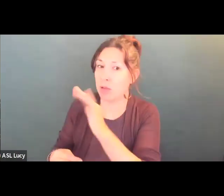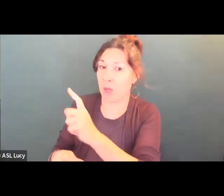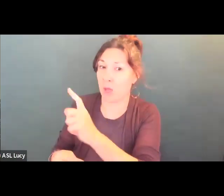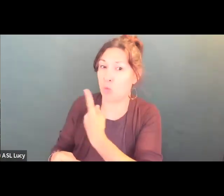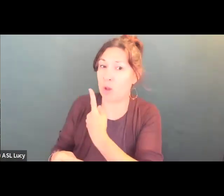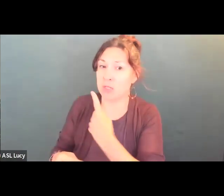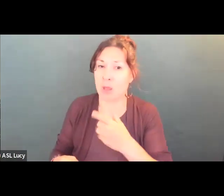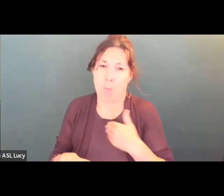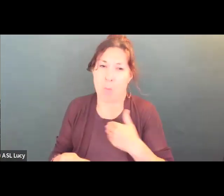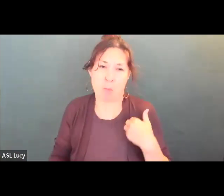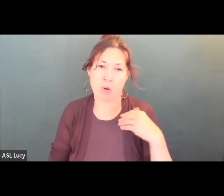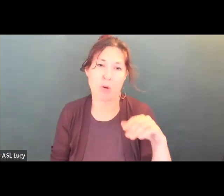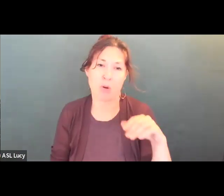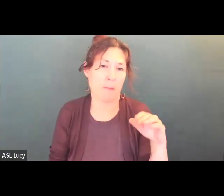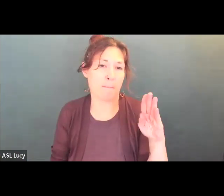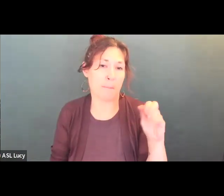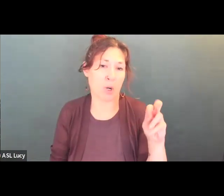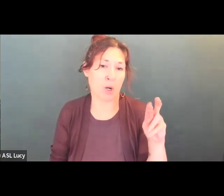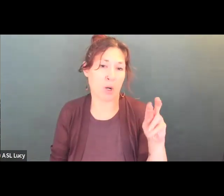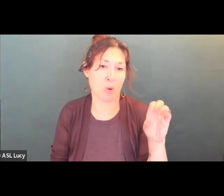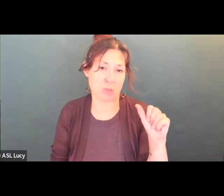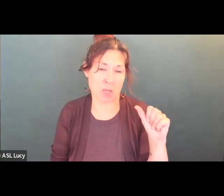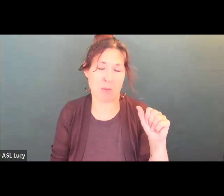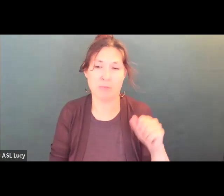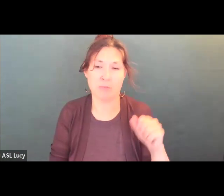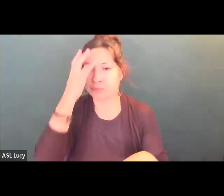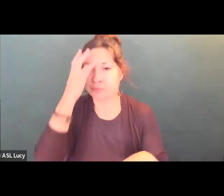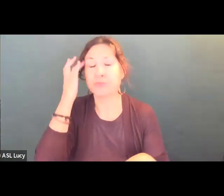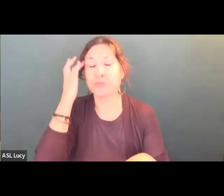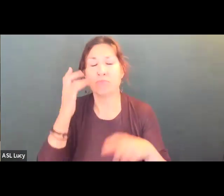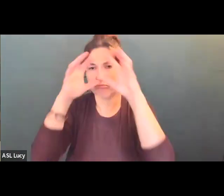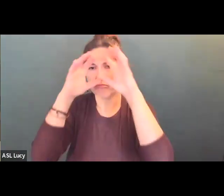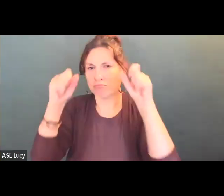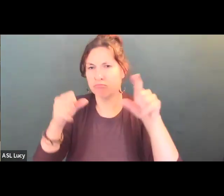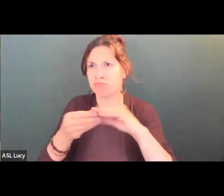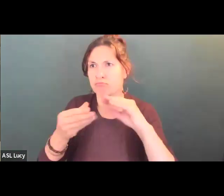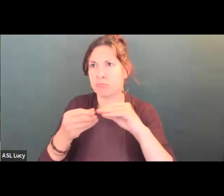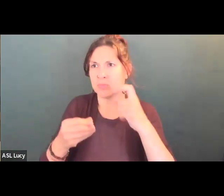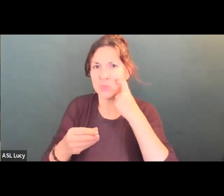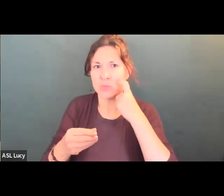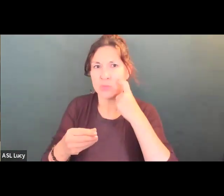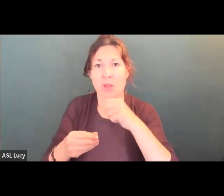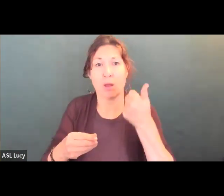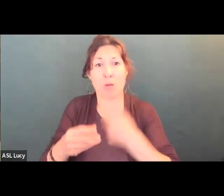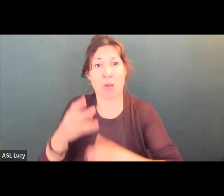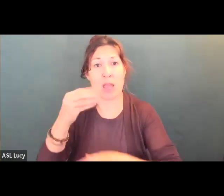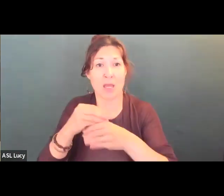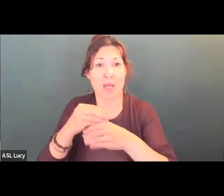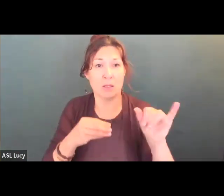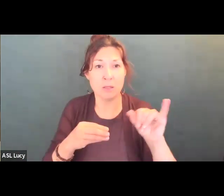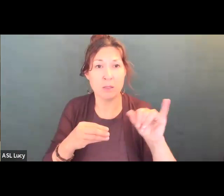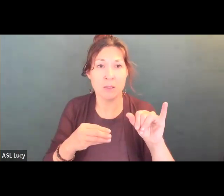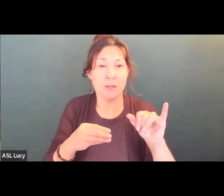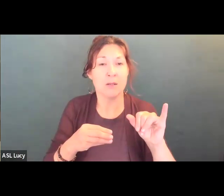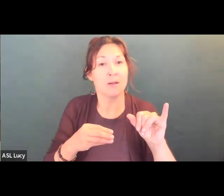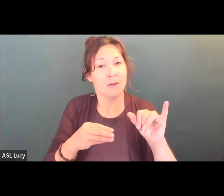Barbosa. I think in addition to what the superintendent said, a couple of things I would add. One is this is new hardware that